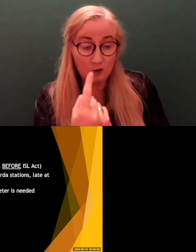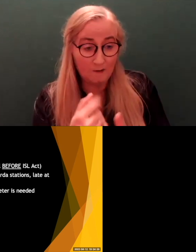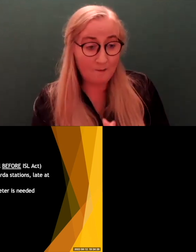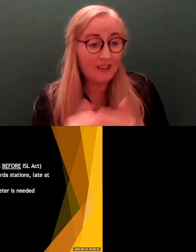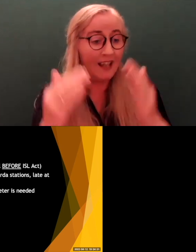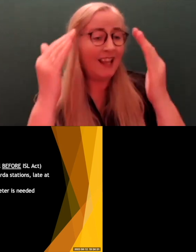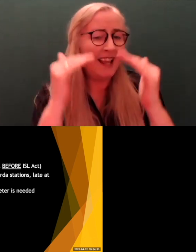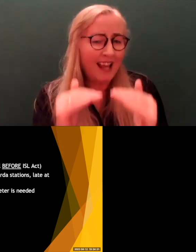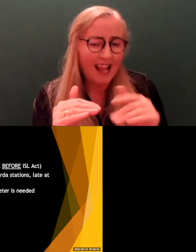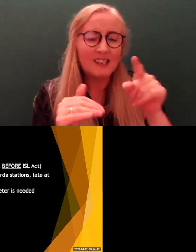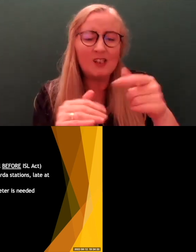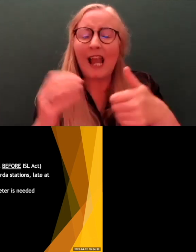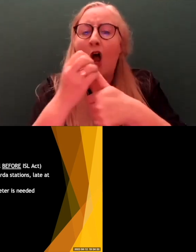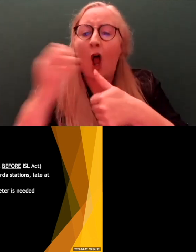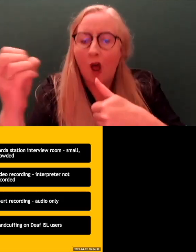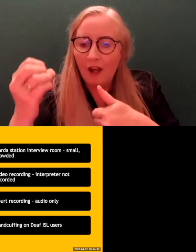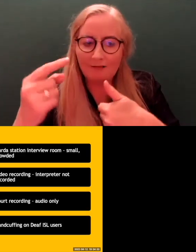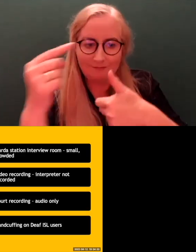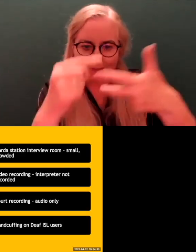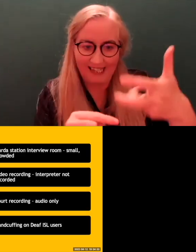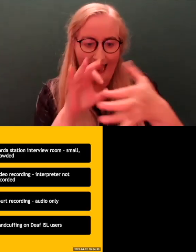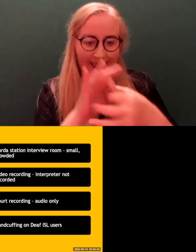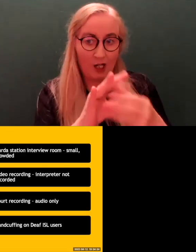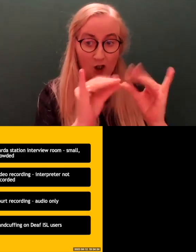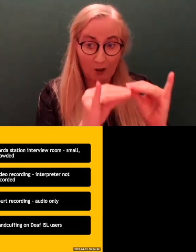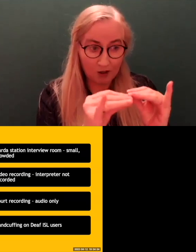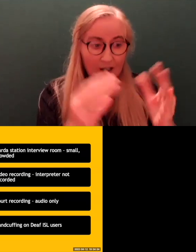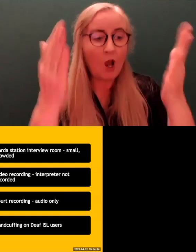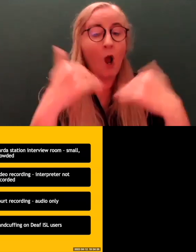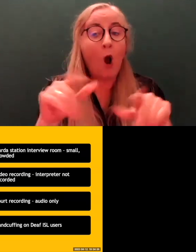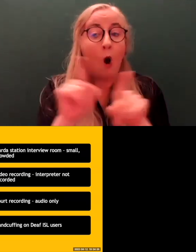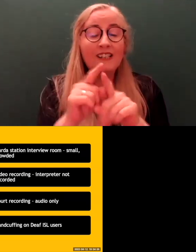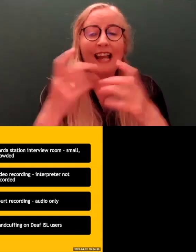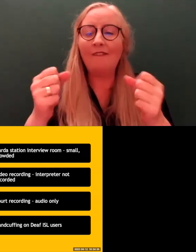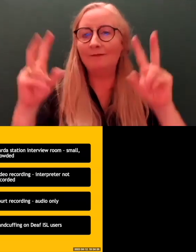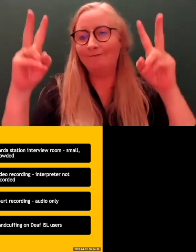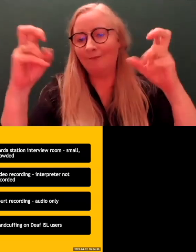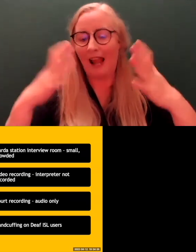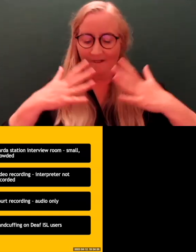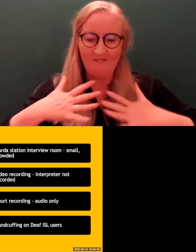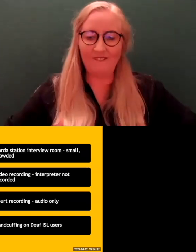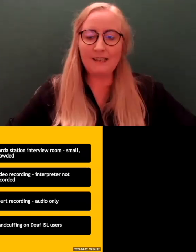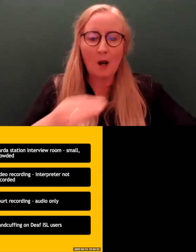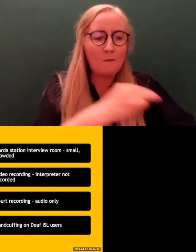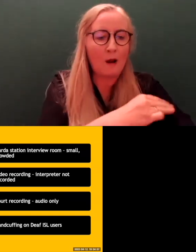other issues around interpreters. There were some issues around physical problems, particularly of Garda stations, but also in courts.